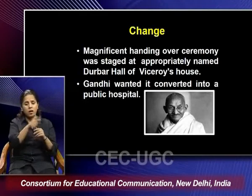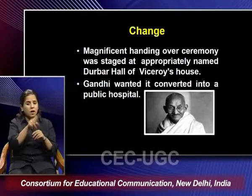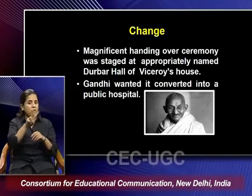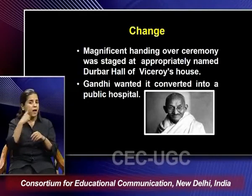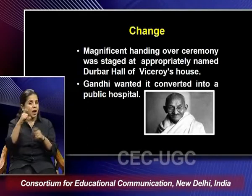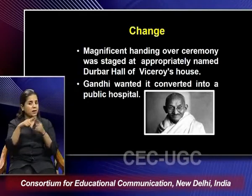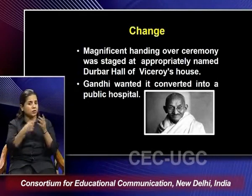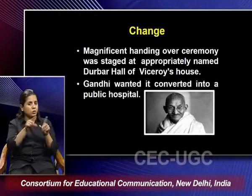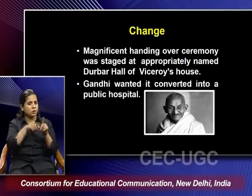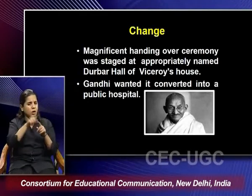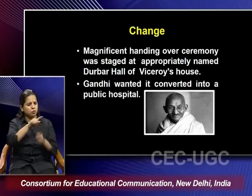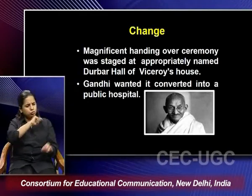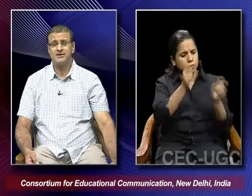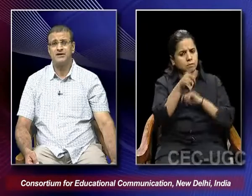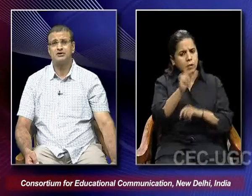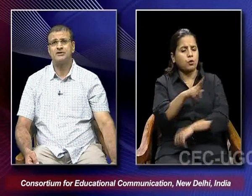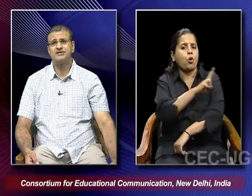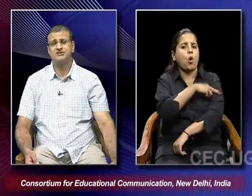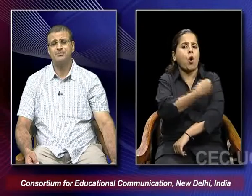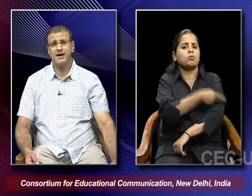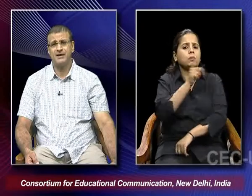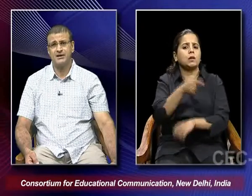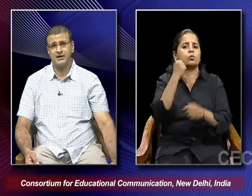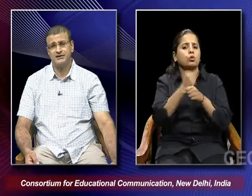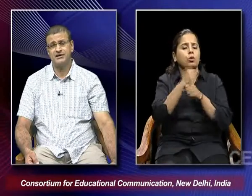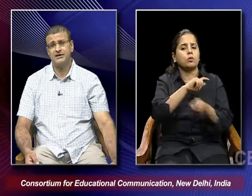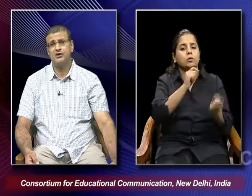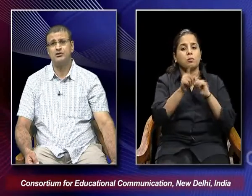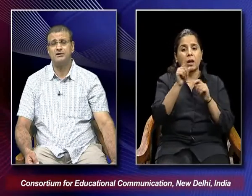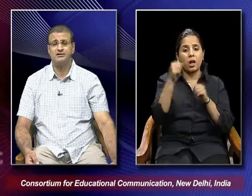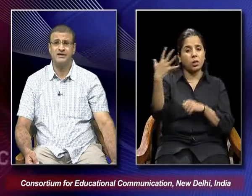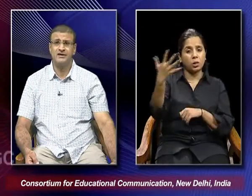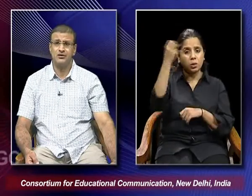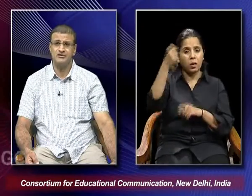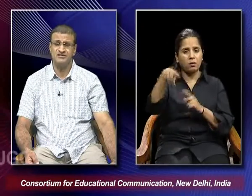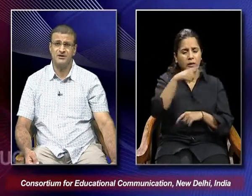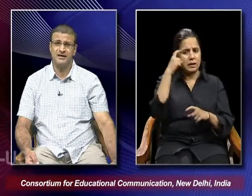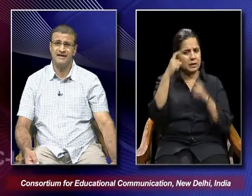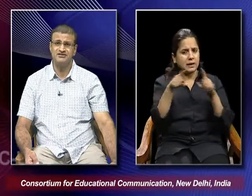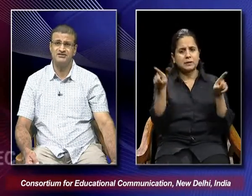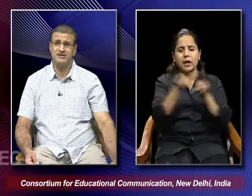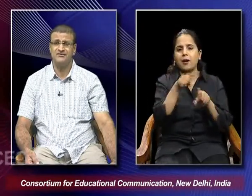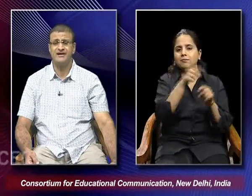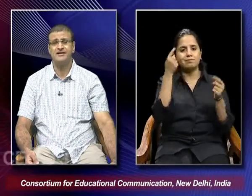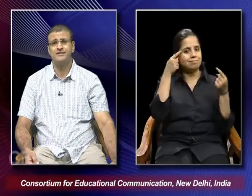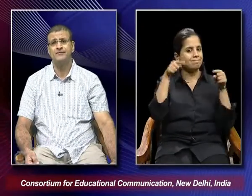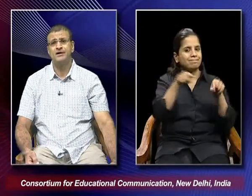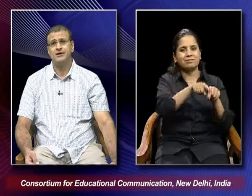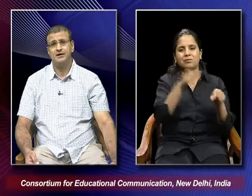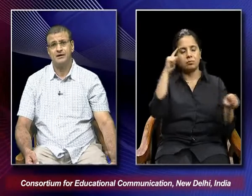a public hospital, but the authorities in power they did not think on the similar lines, and